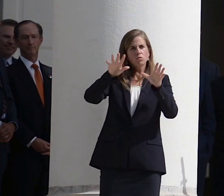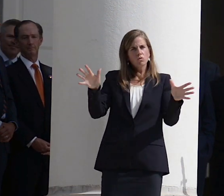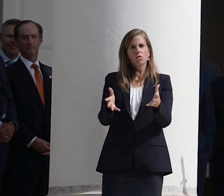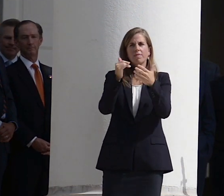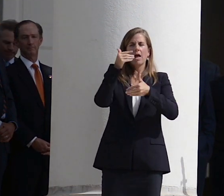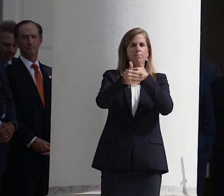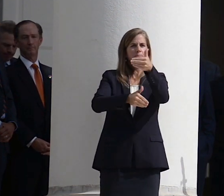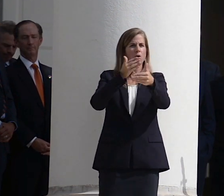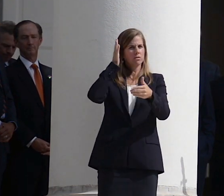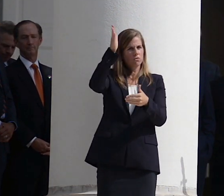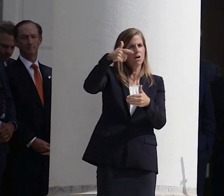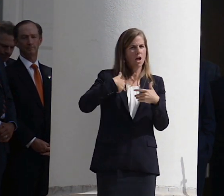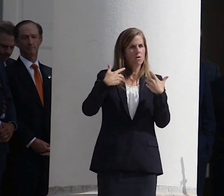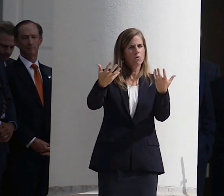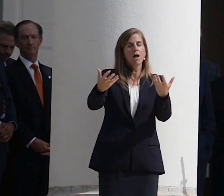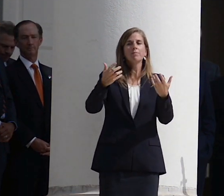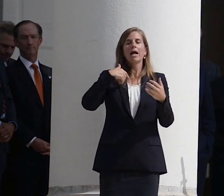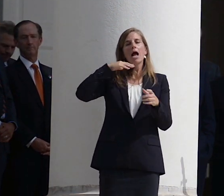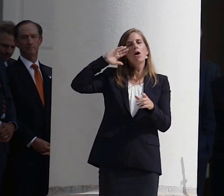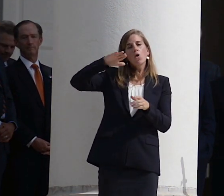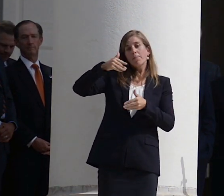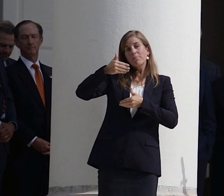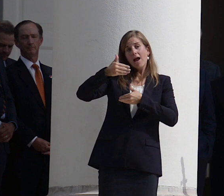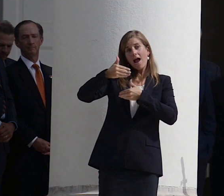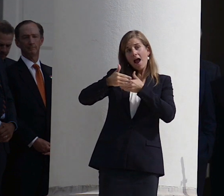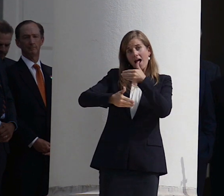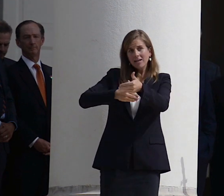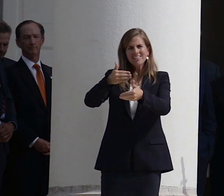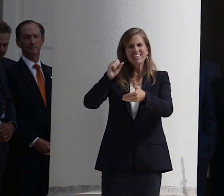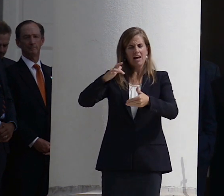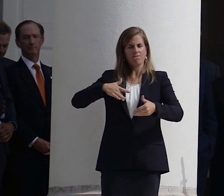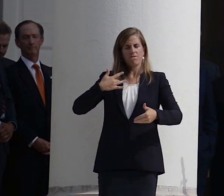that progress, while it's happening, can